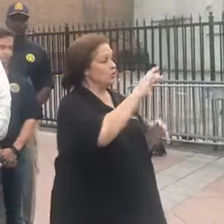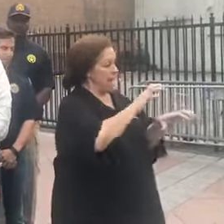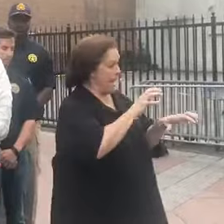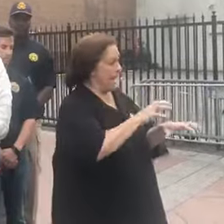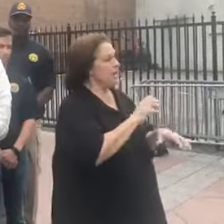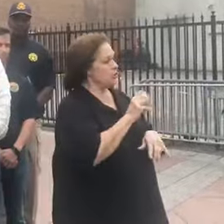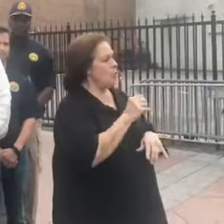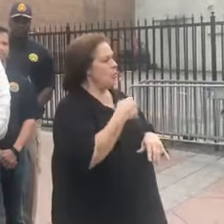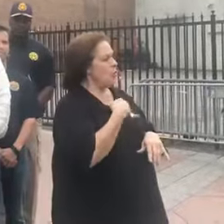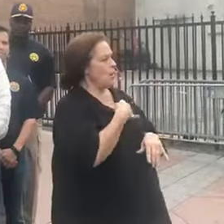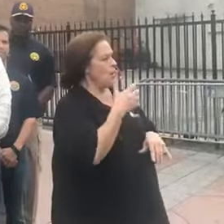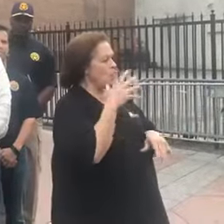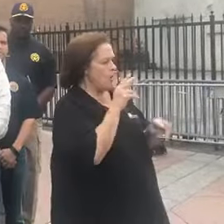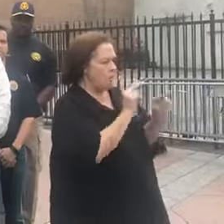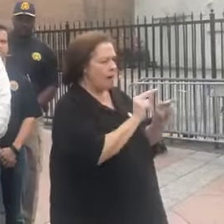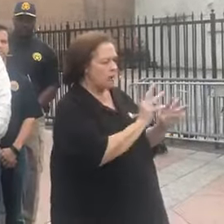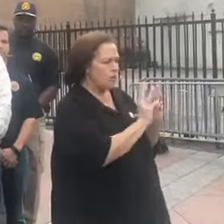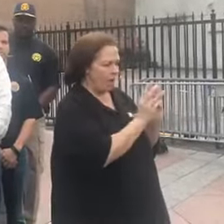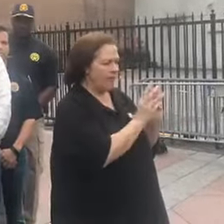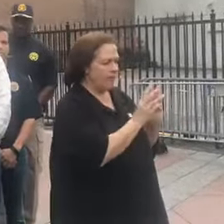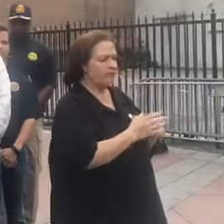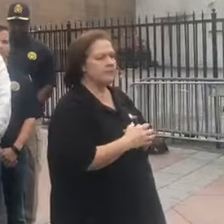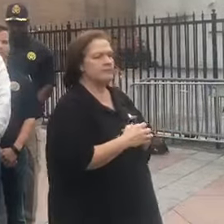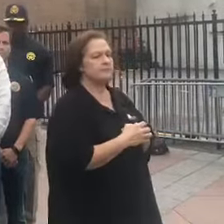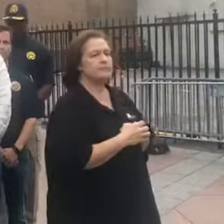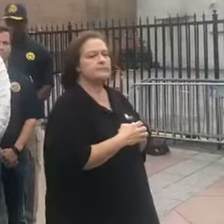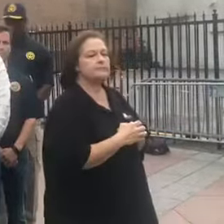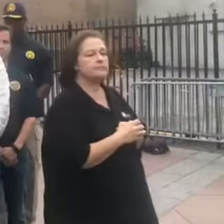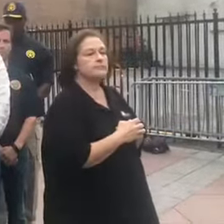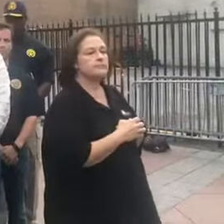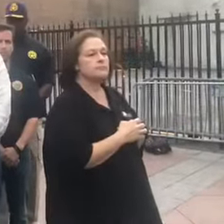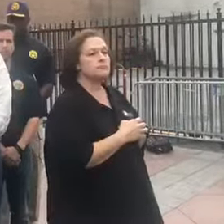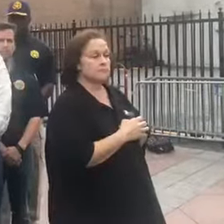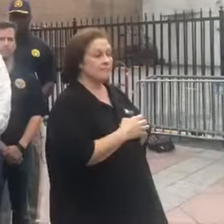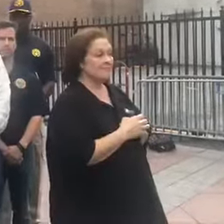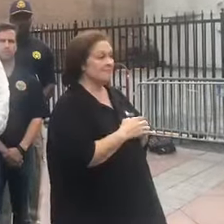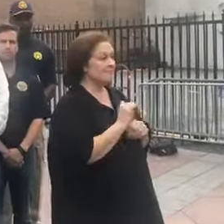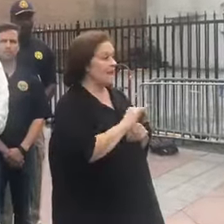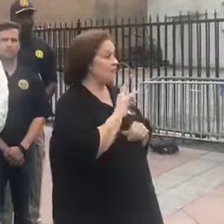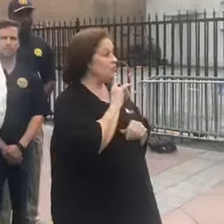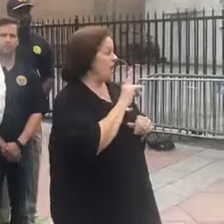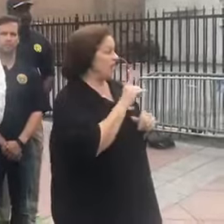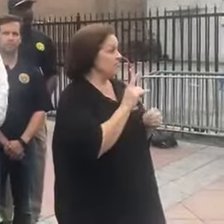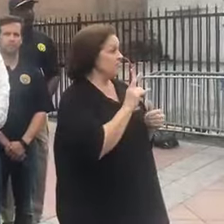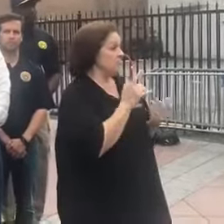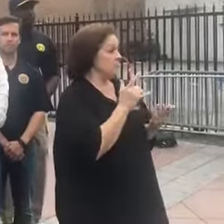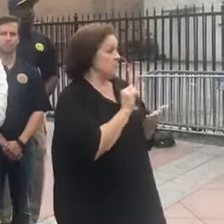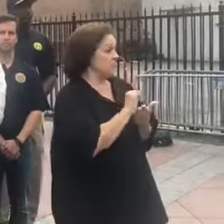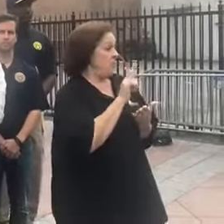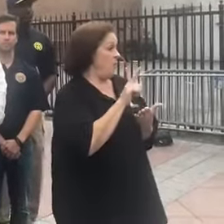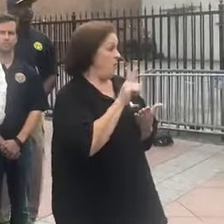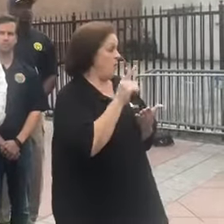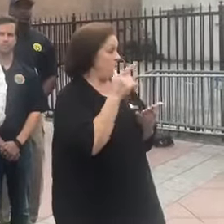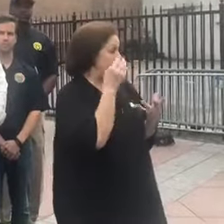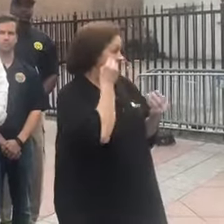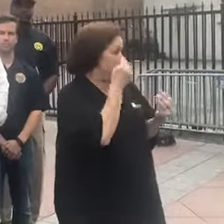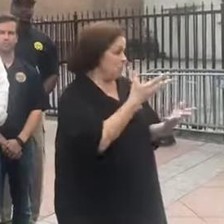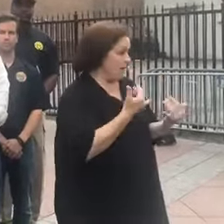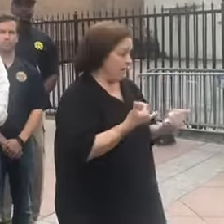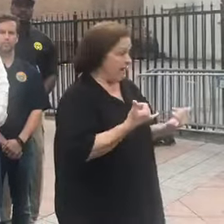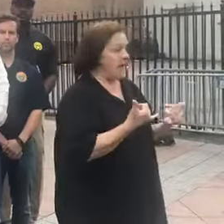to monitor it very closely. Thank you. That is pretty much the update that we have to share with you at this